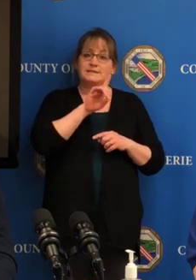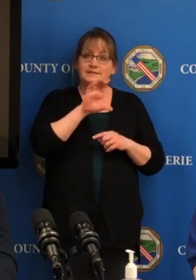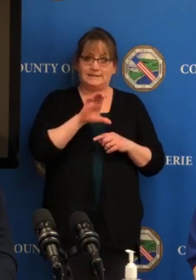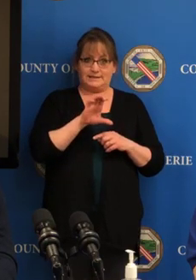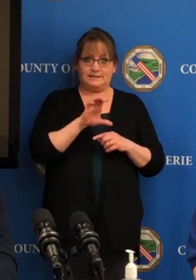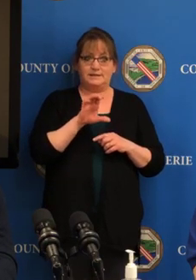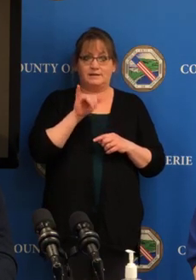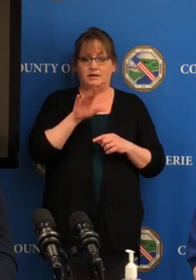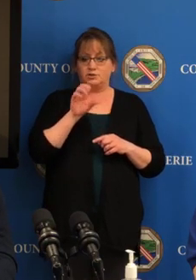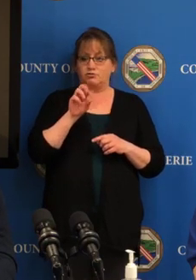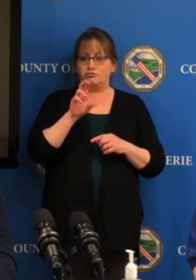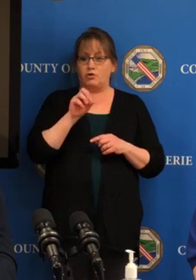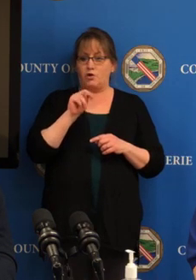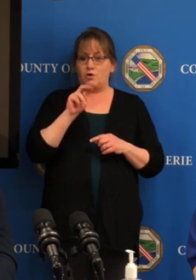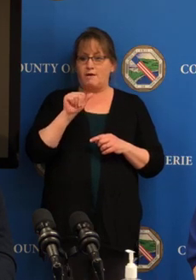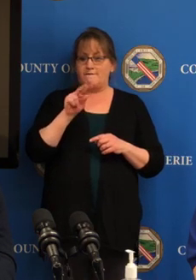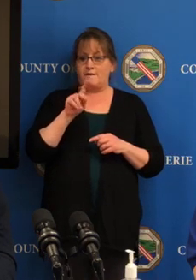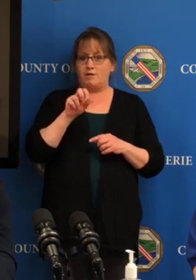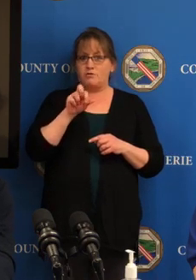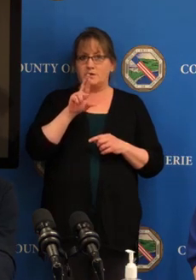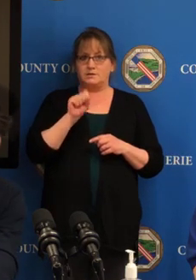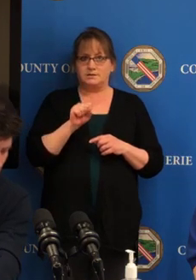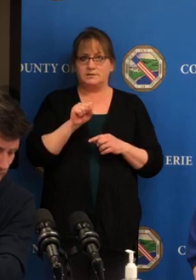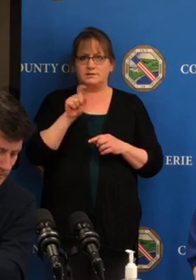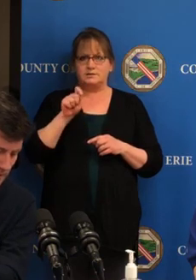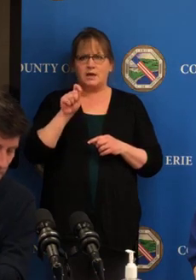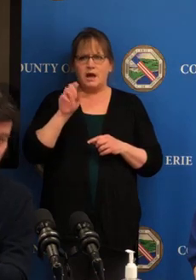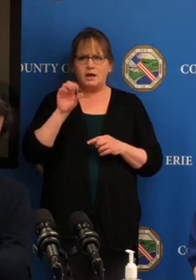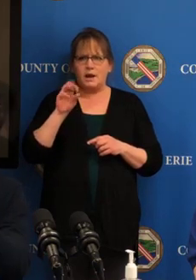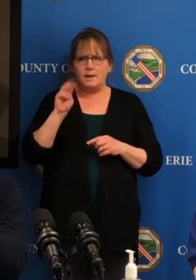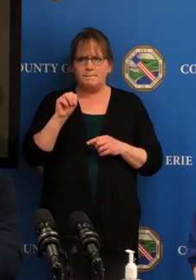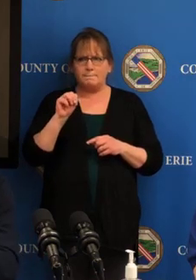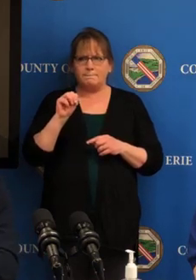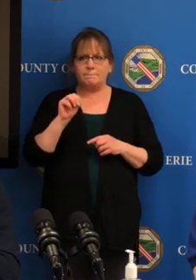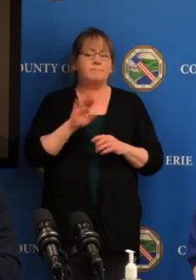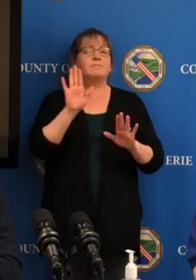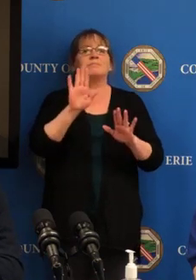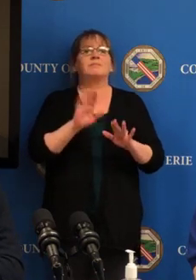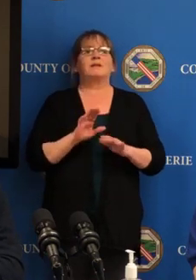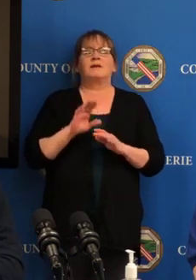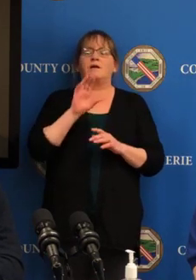is just coronavirus.com. Excuse me, is it coronavirus.com?